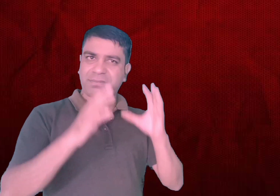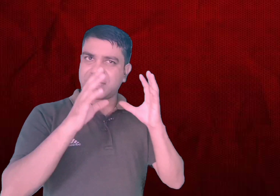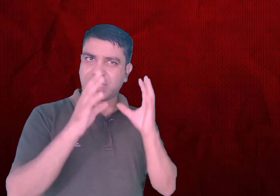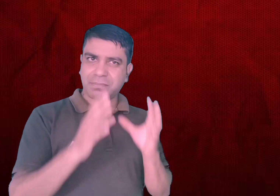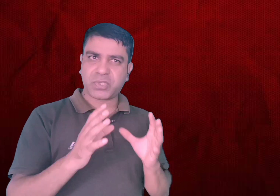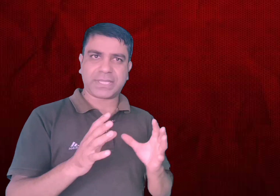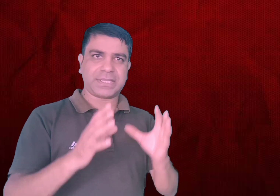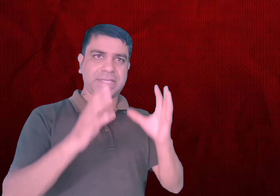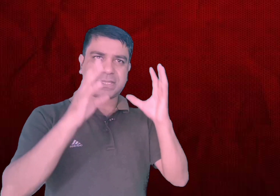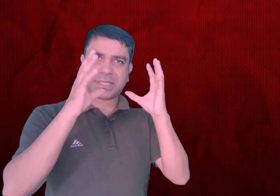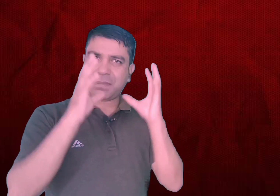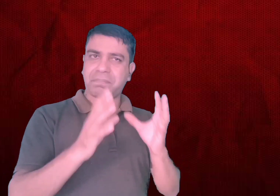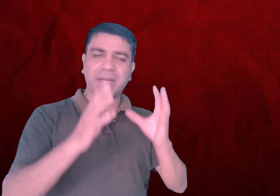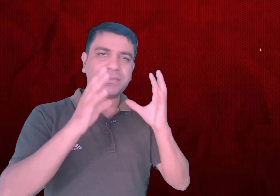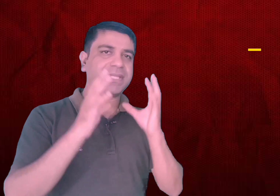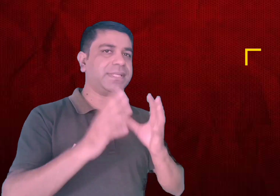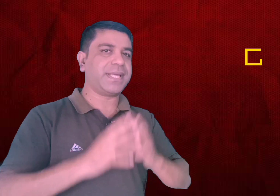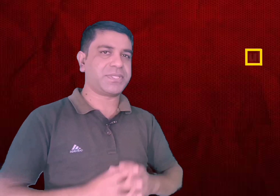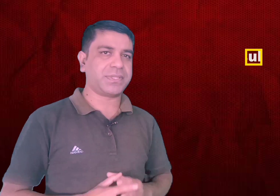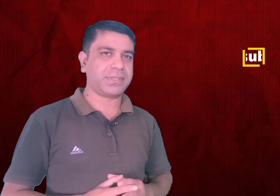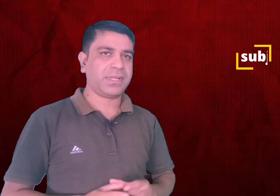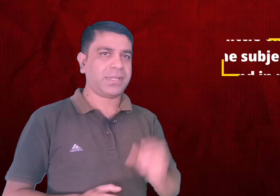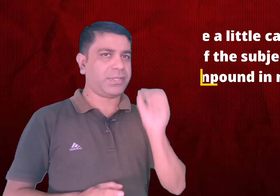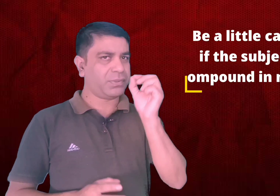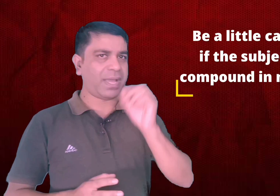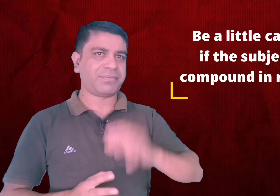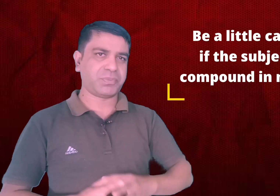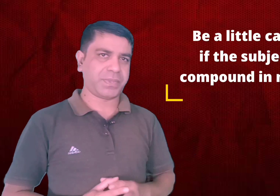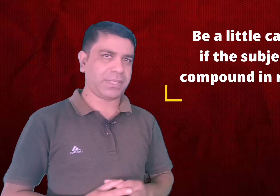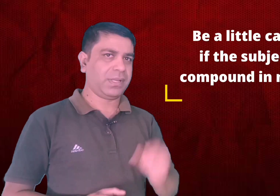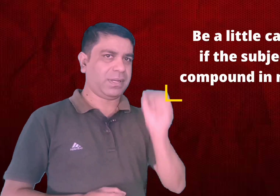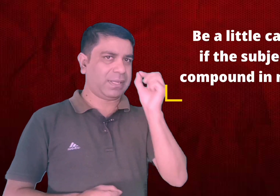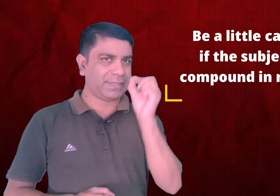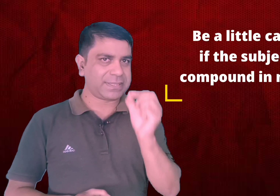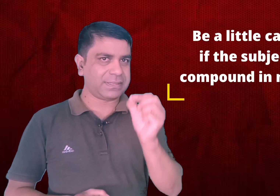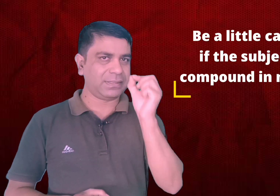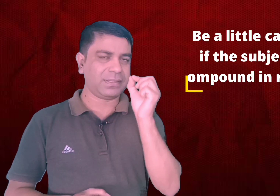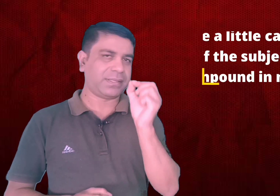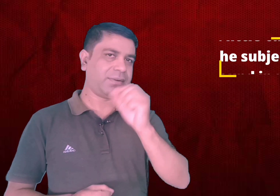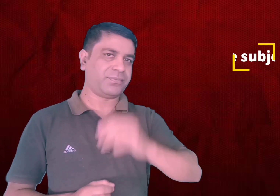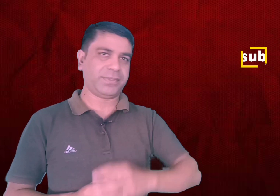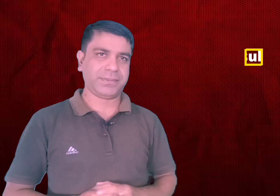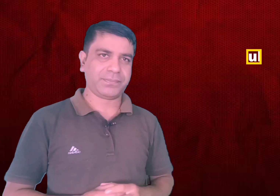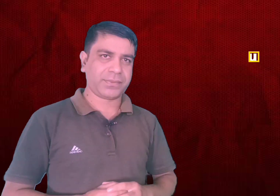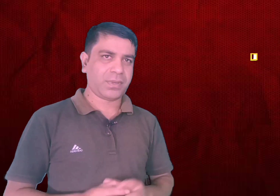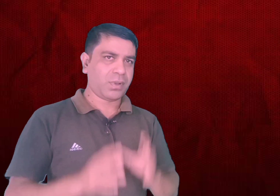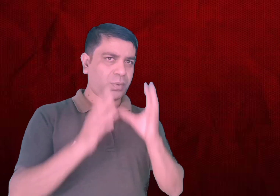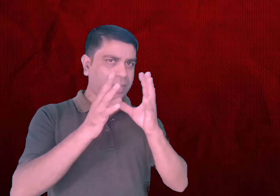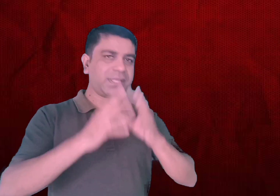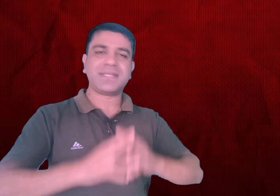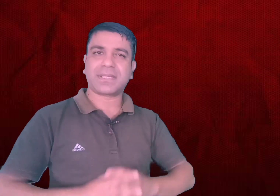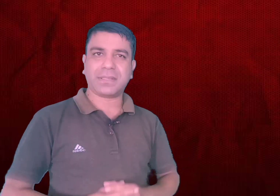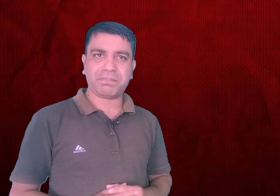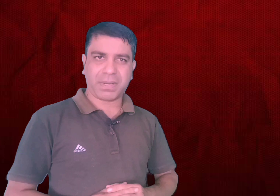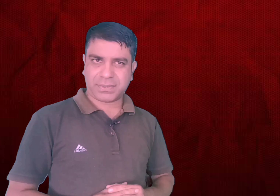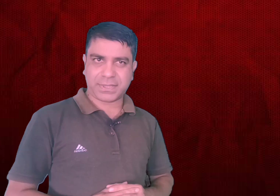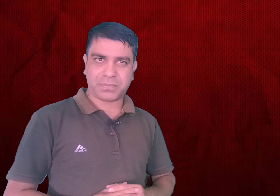the subject is compound in nature, you have to be a little careful. What is a compound